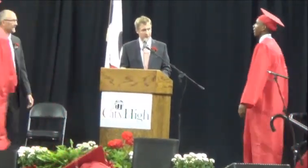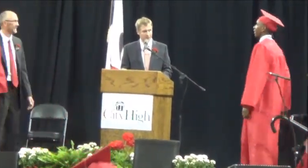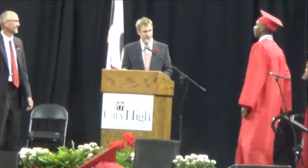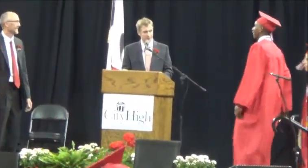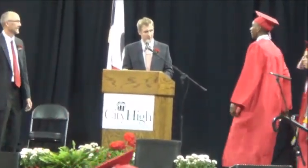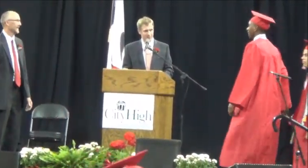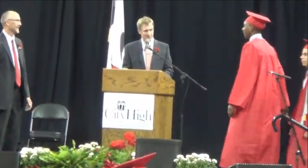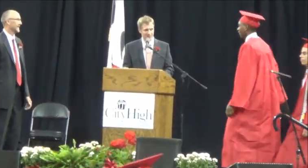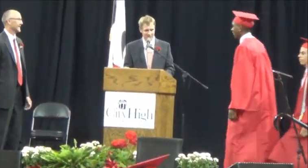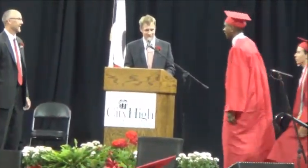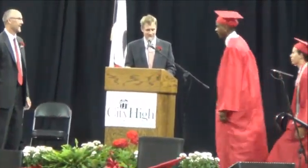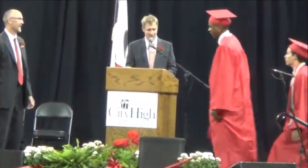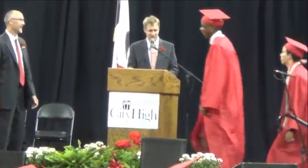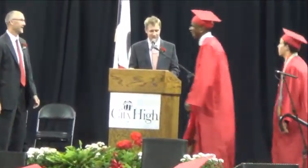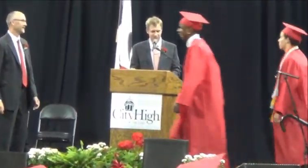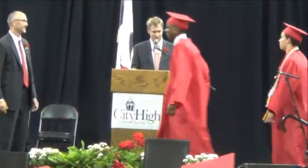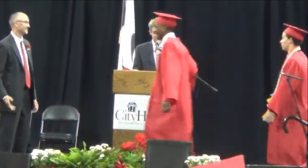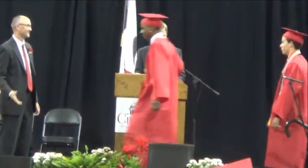Andarius.